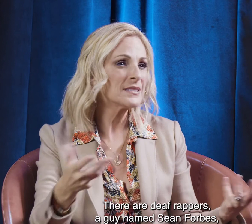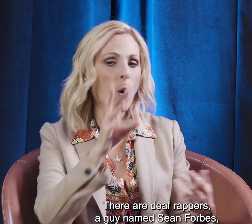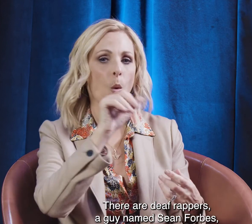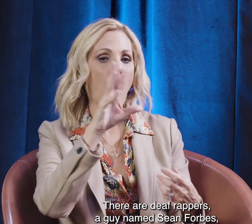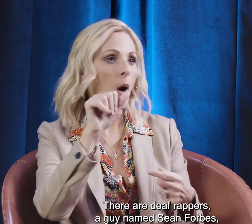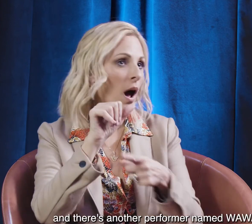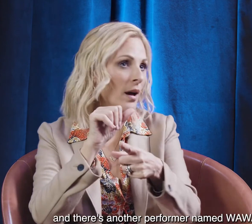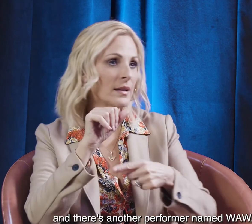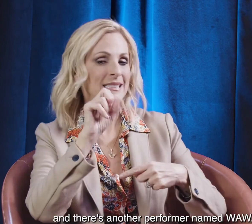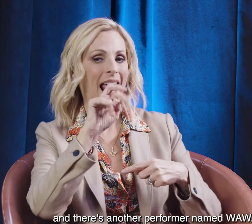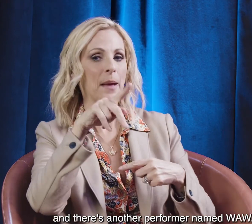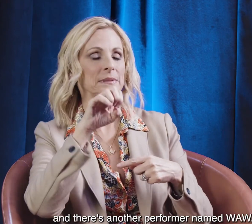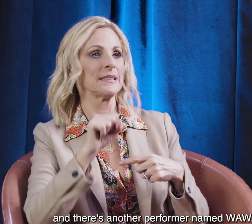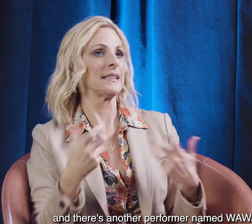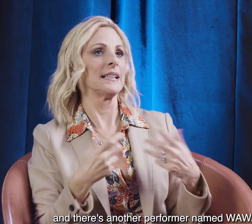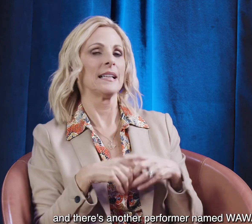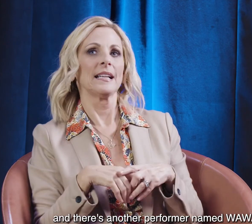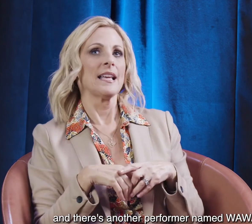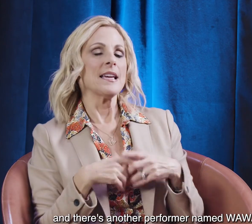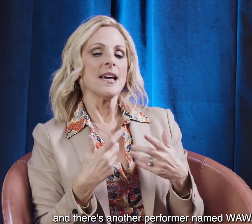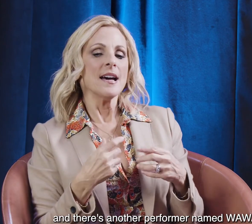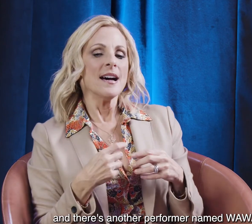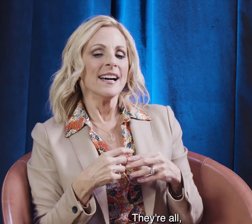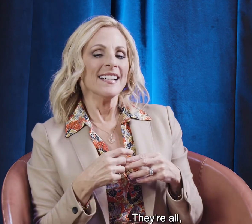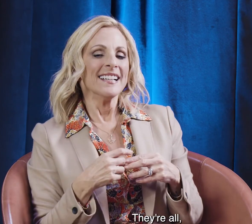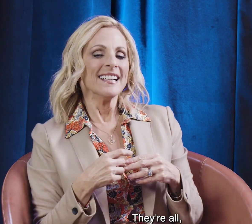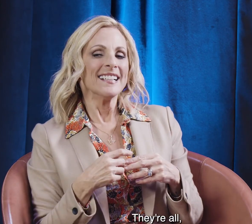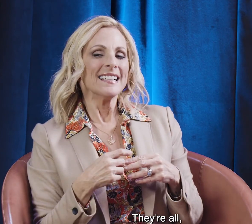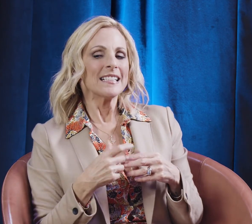Sean Forbes, and there's another performer named Wawa. They're all,